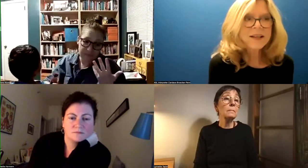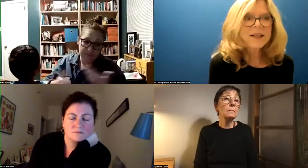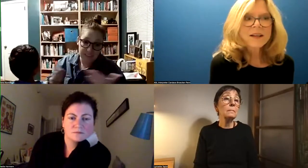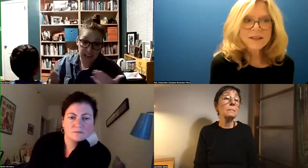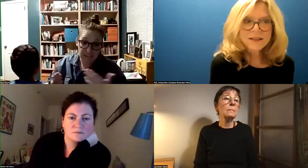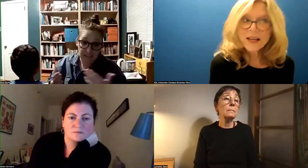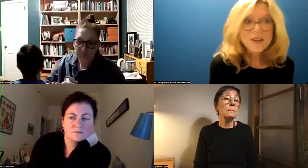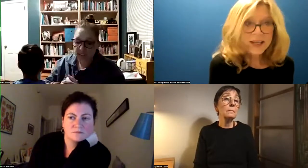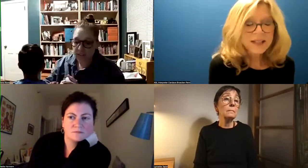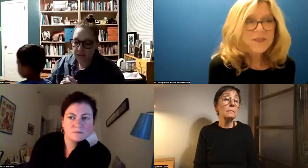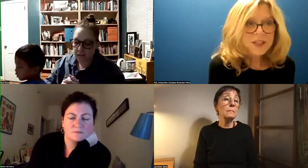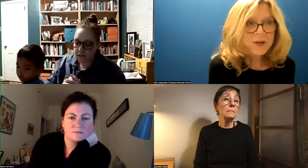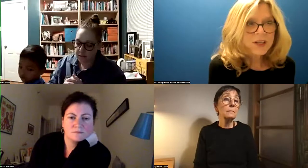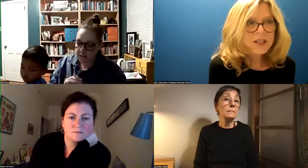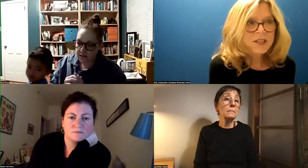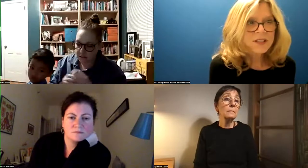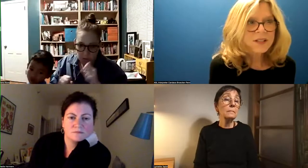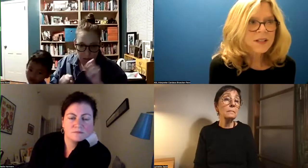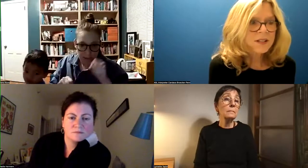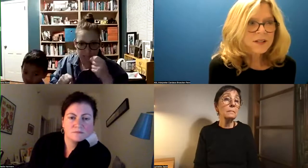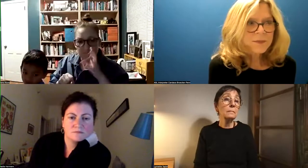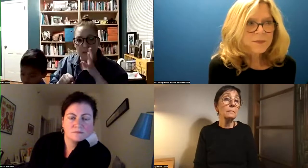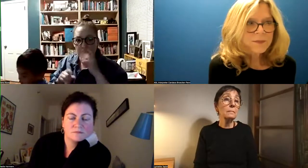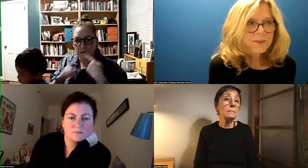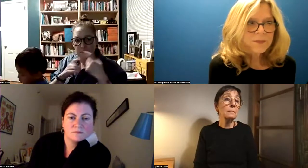spot, a lot of negative experiences.